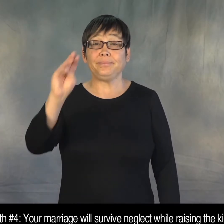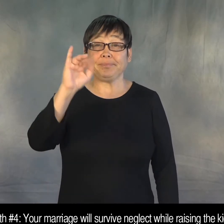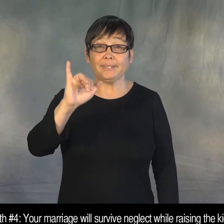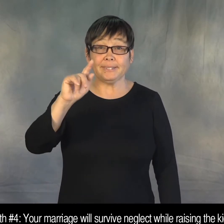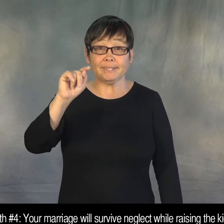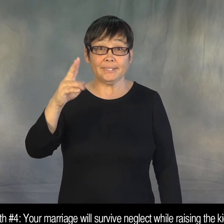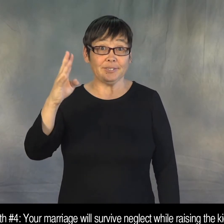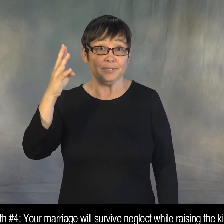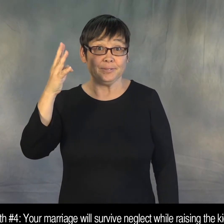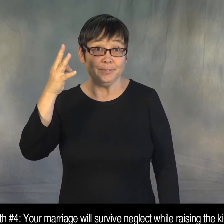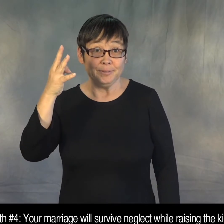Myth number 4.